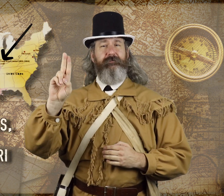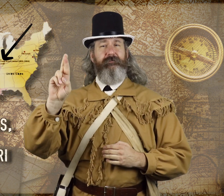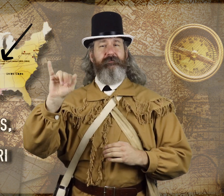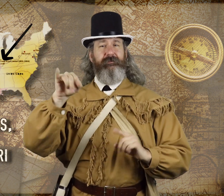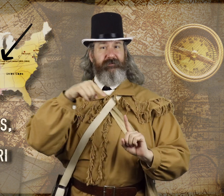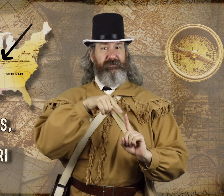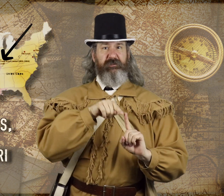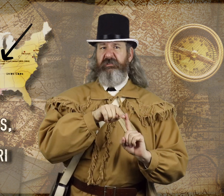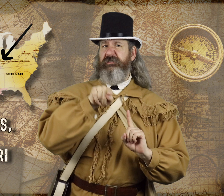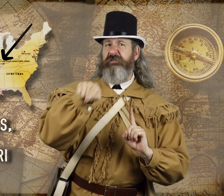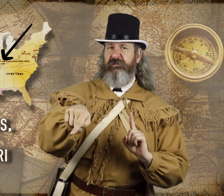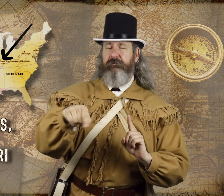Louis, Missouri.